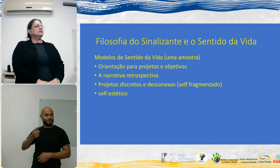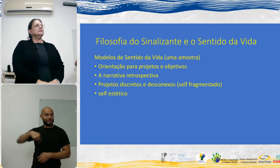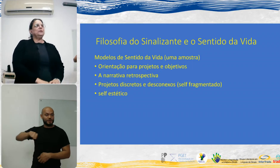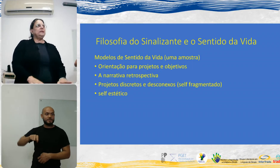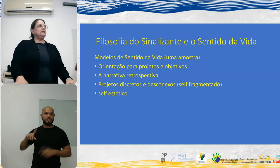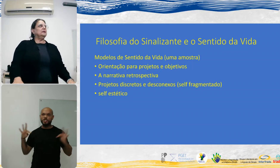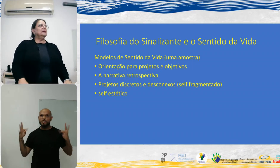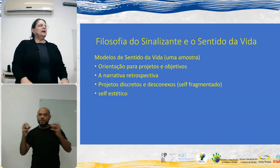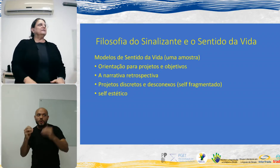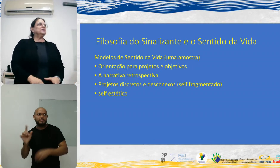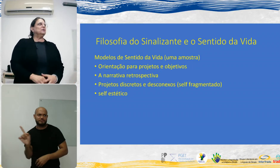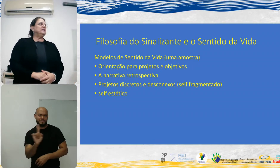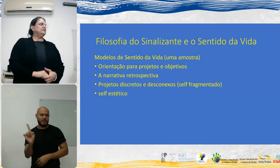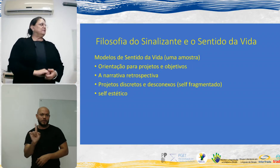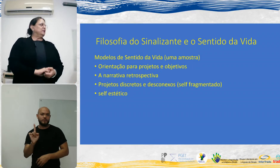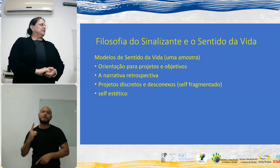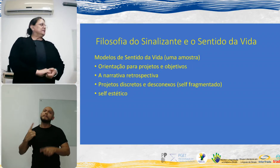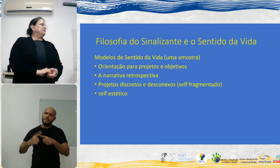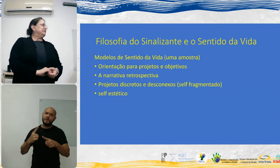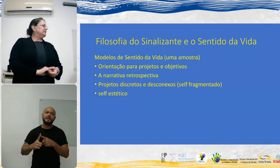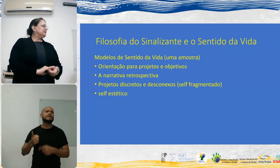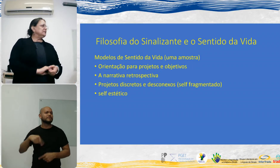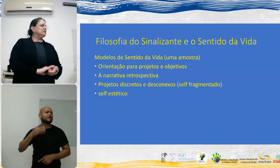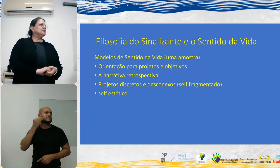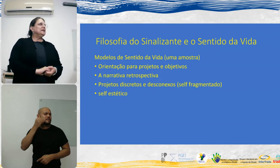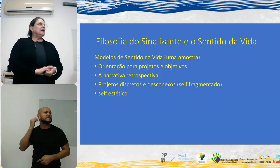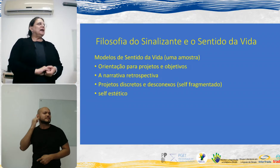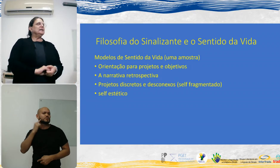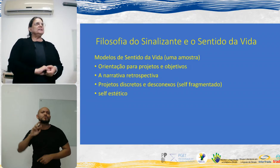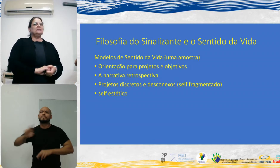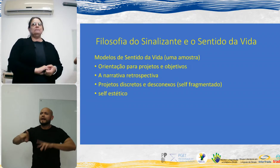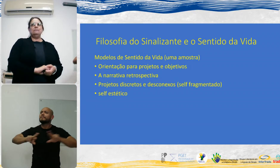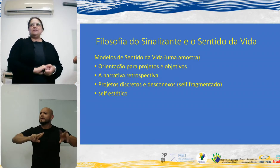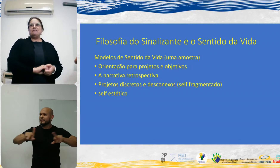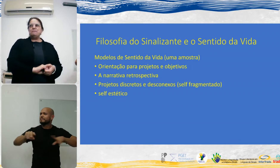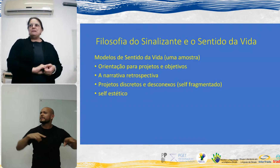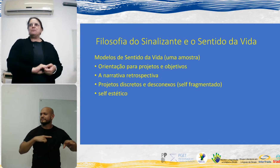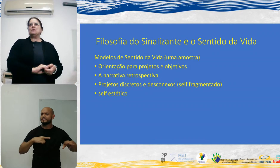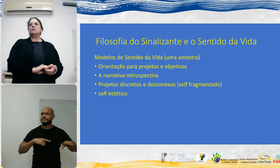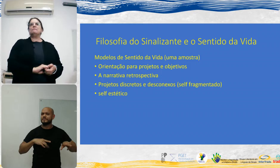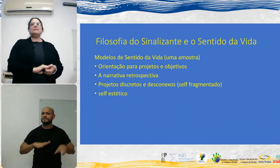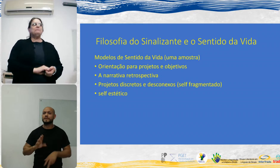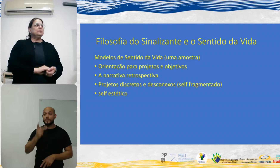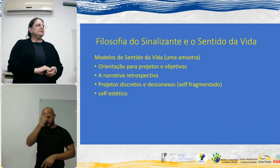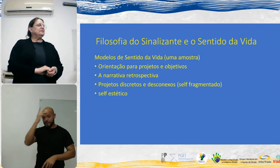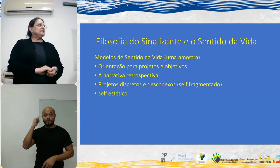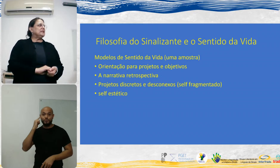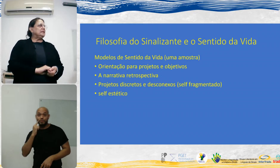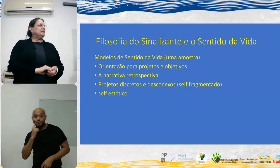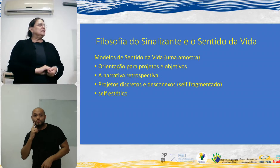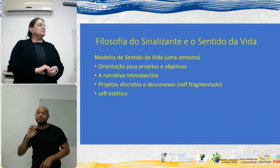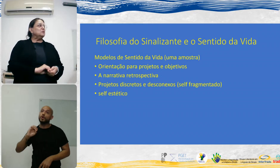us, because we have so many different experiences as deaf people or members of the signing